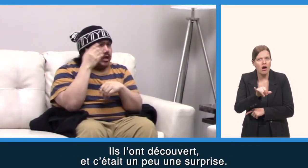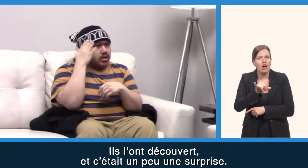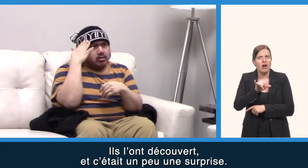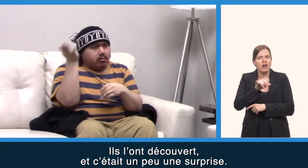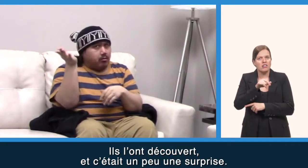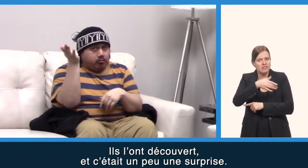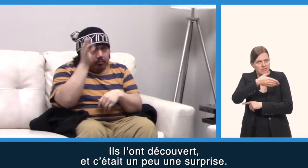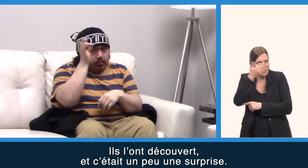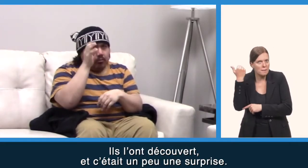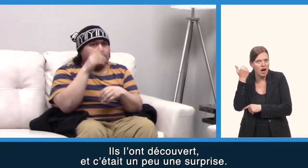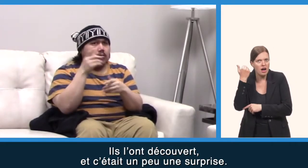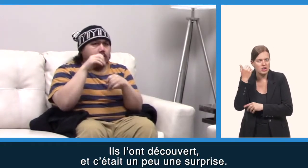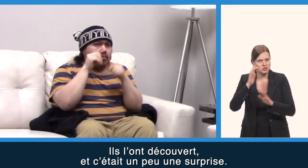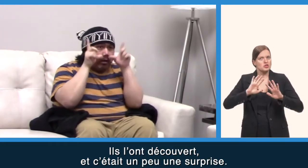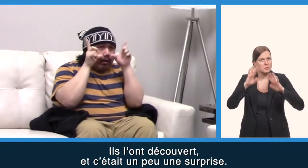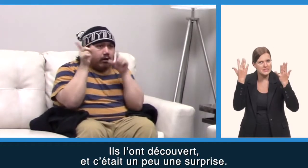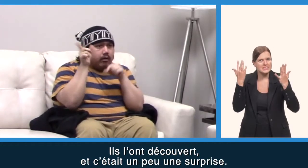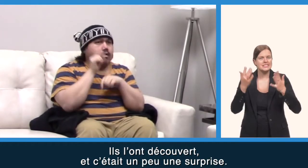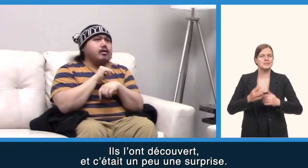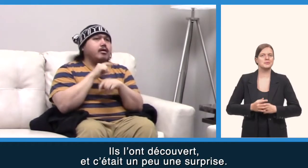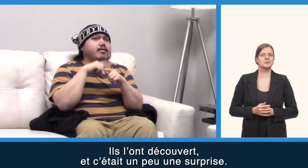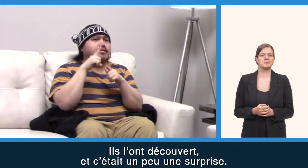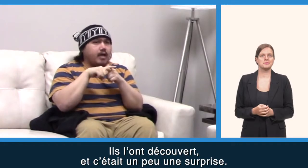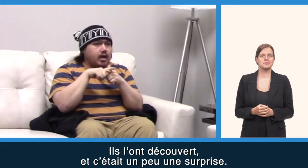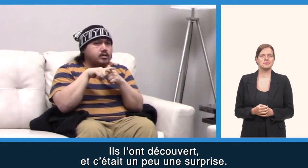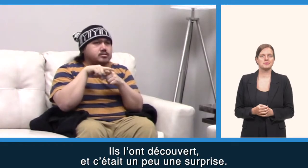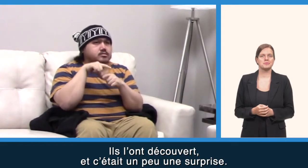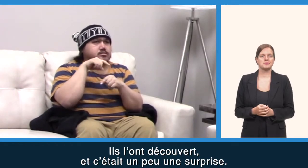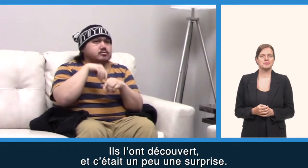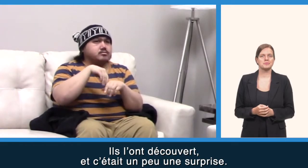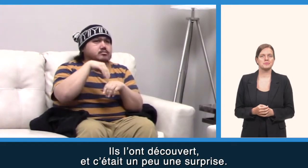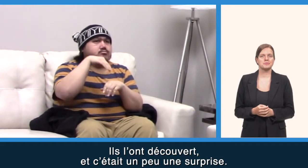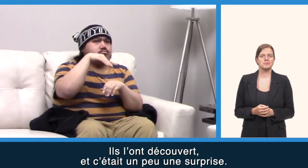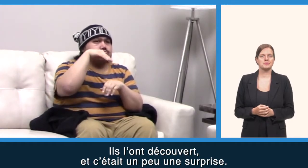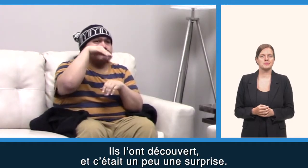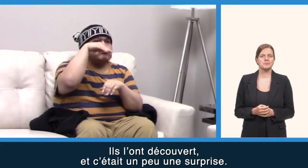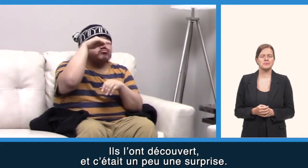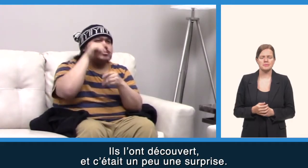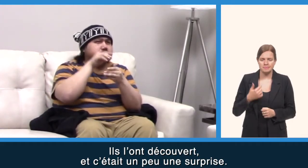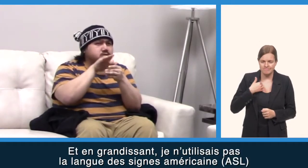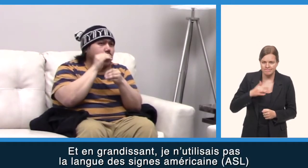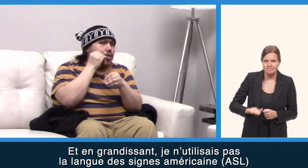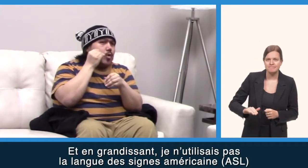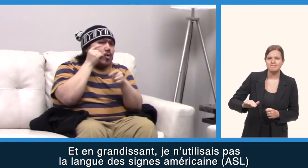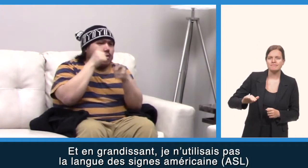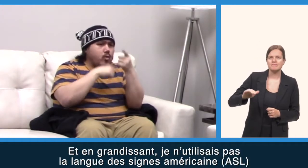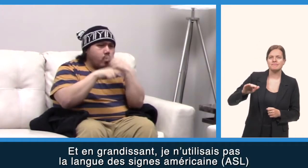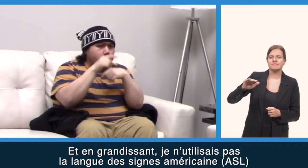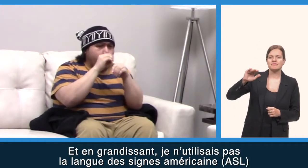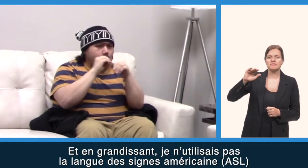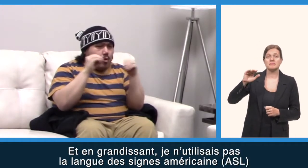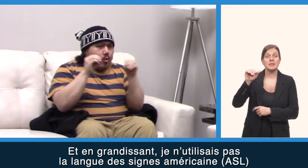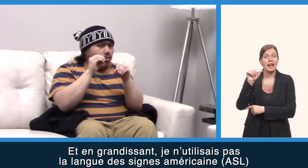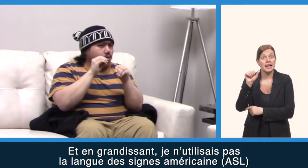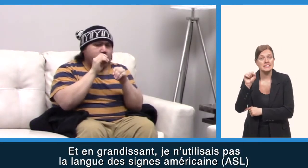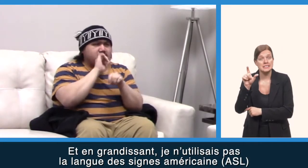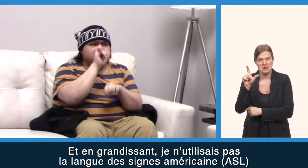They found out. It was a bit of a surprise. Then, as I grew up,